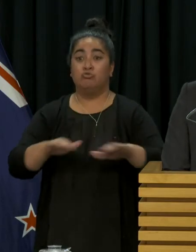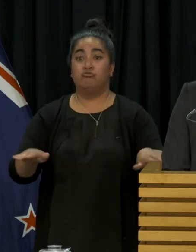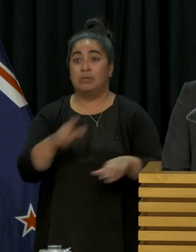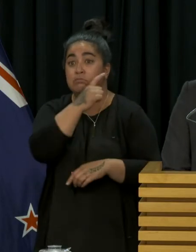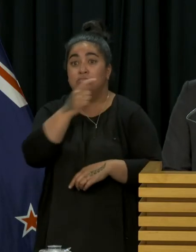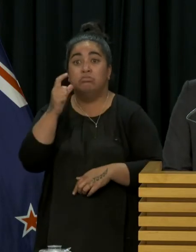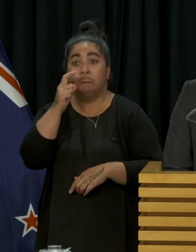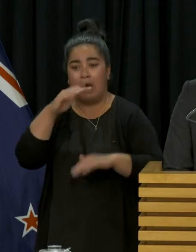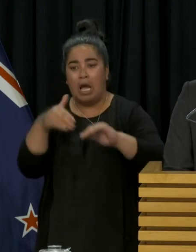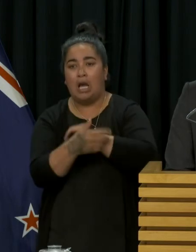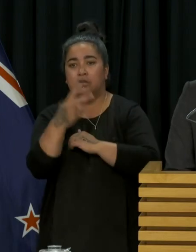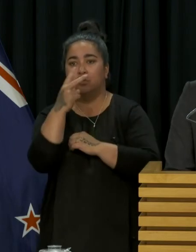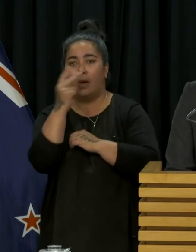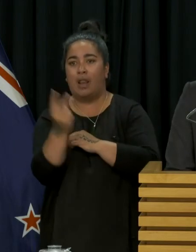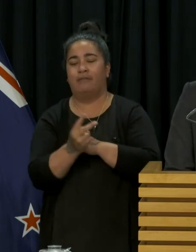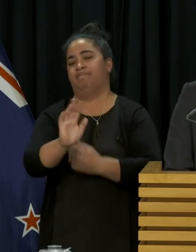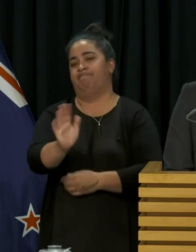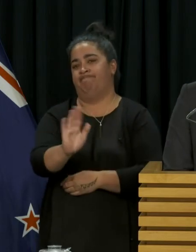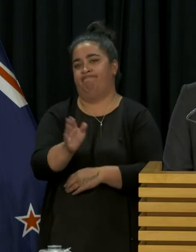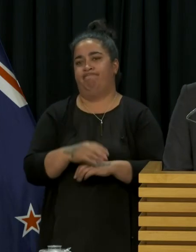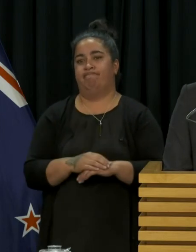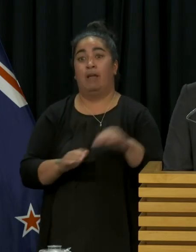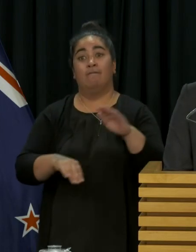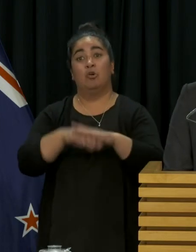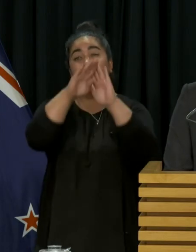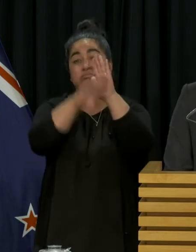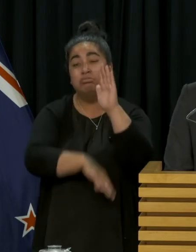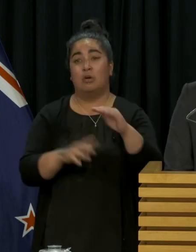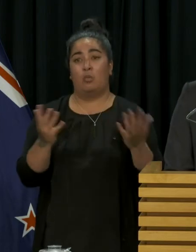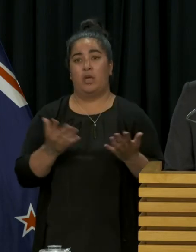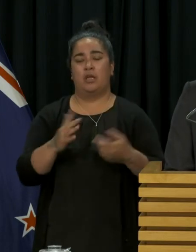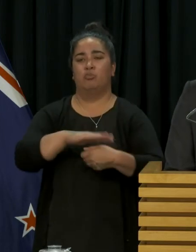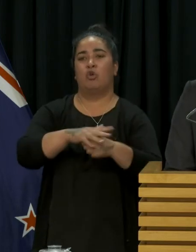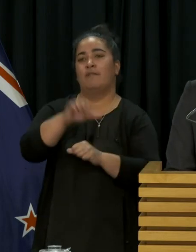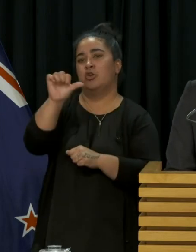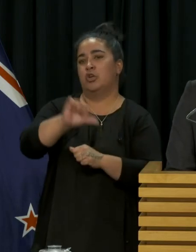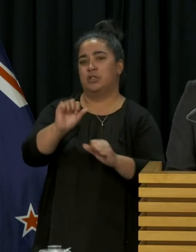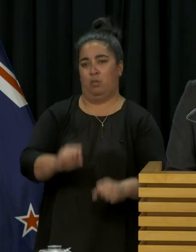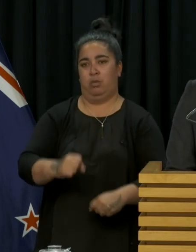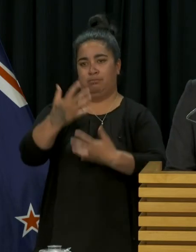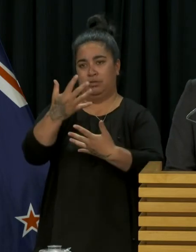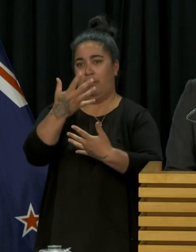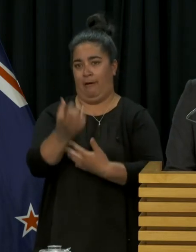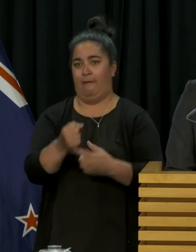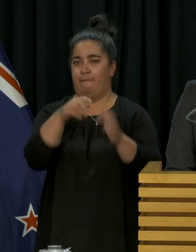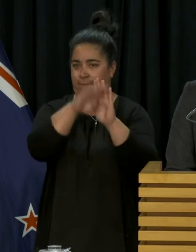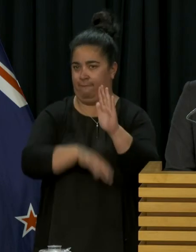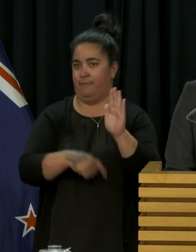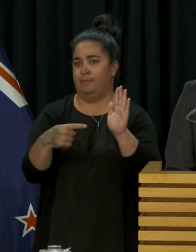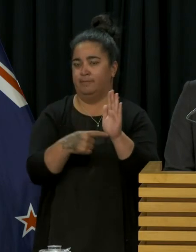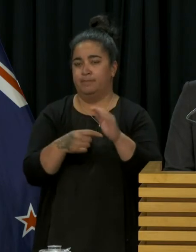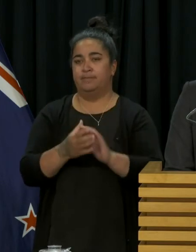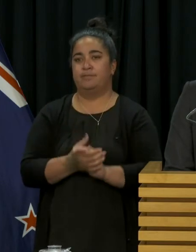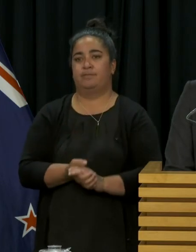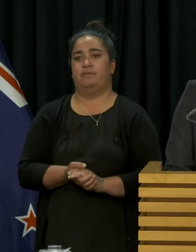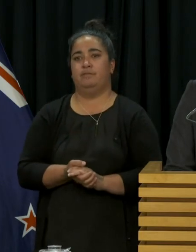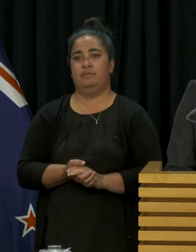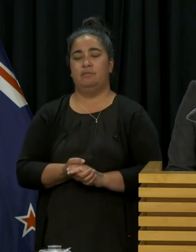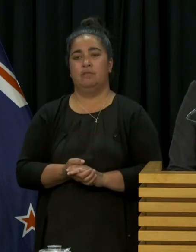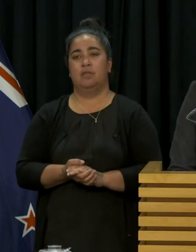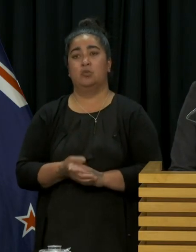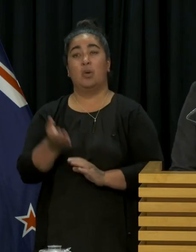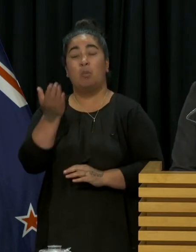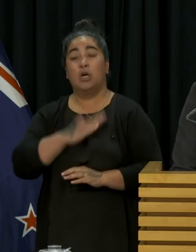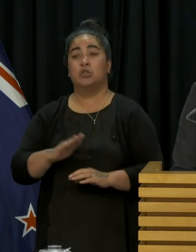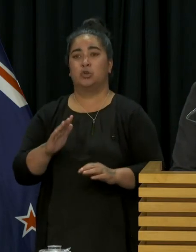health grounds. A full list of exemptions will be available on the COVID-19 website. Our intention is to take an educate